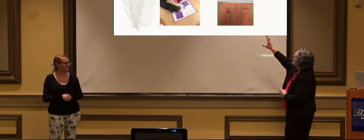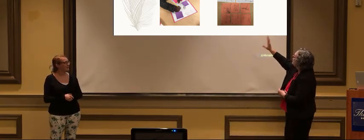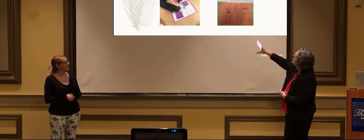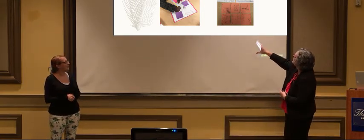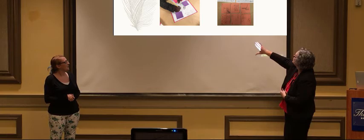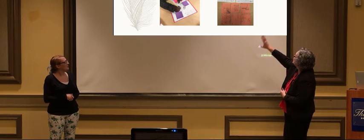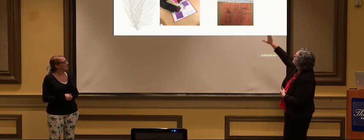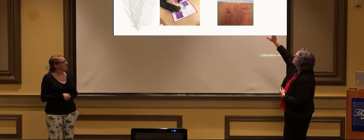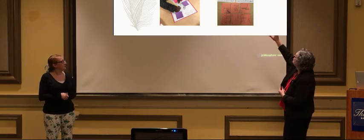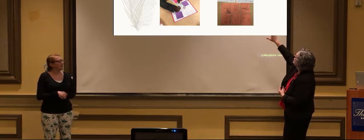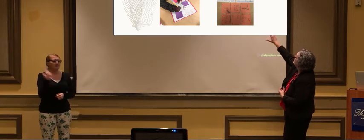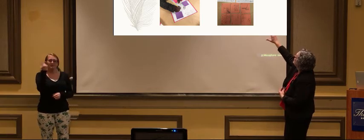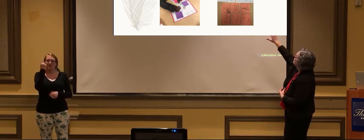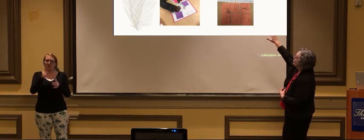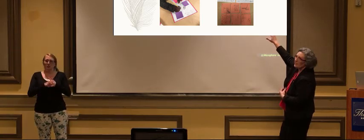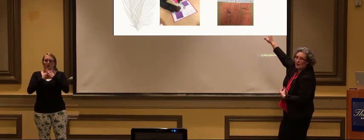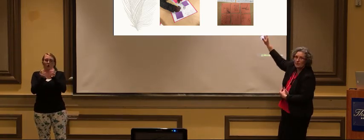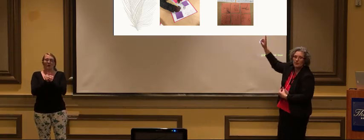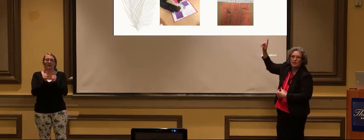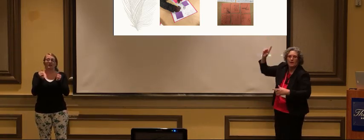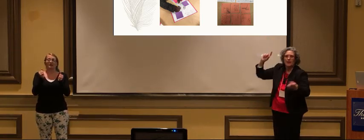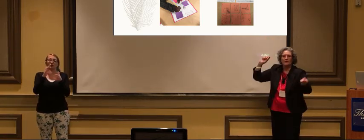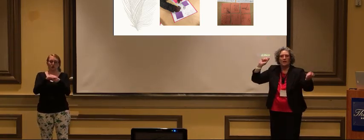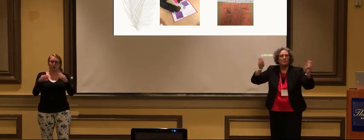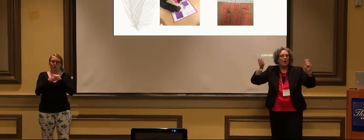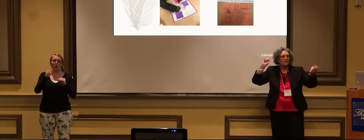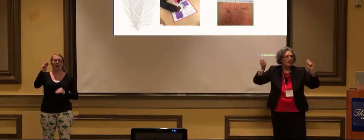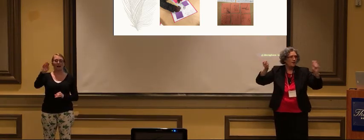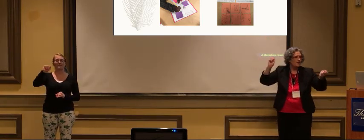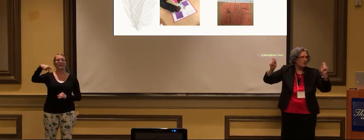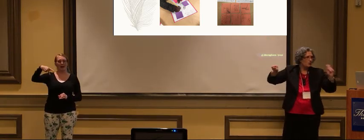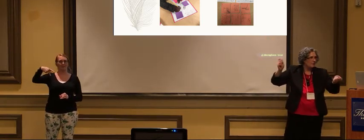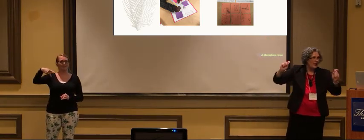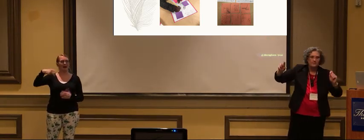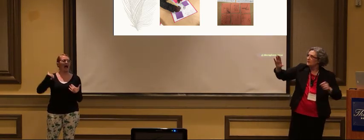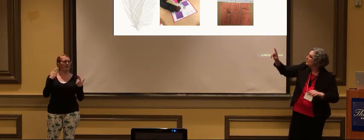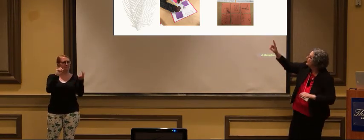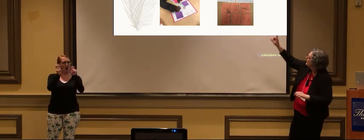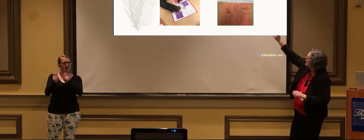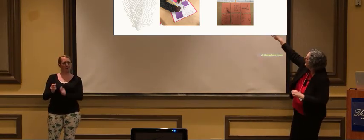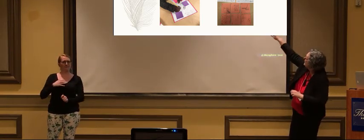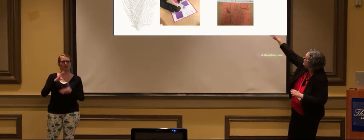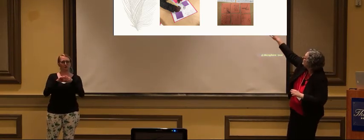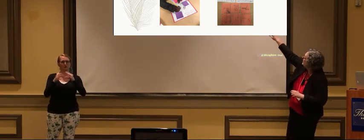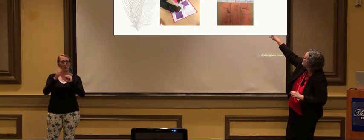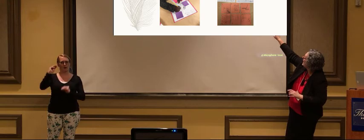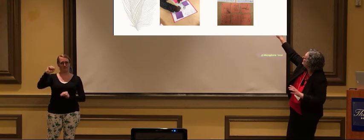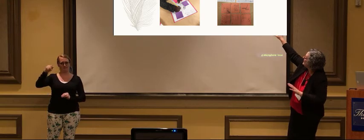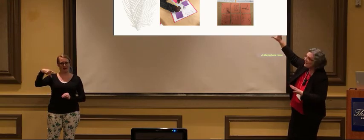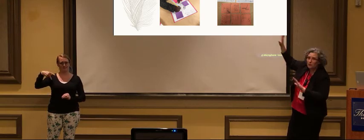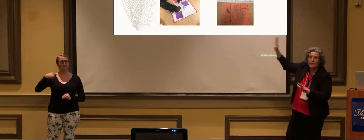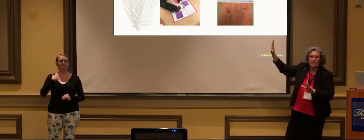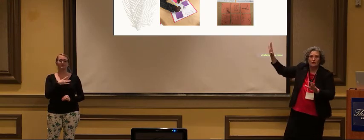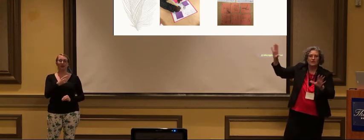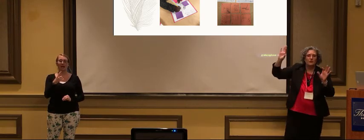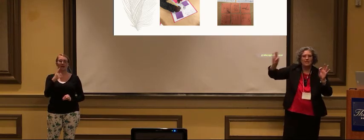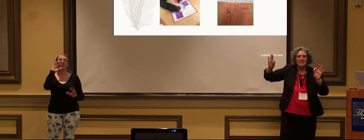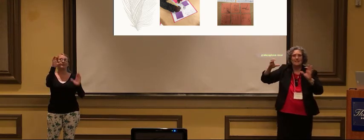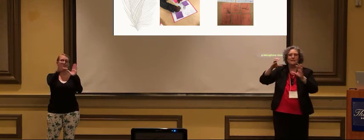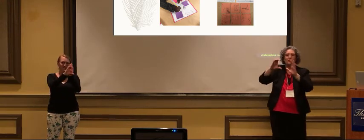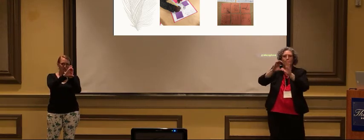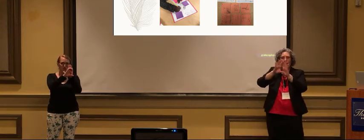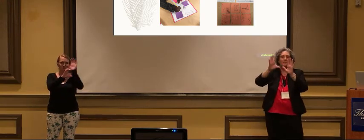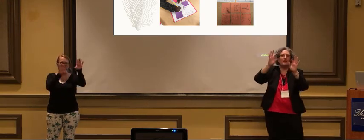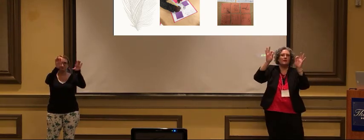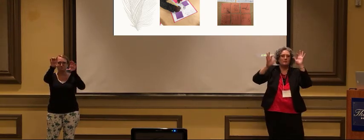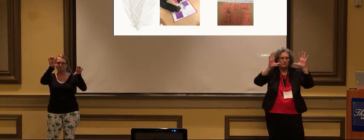But I always start with a story map. And I've kind of modified my story maps. And I like it that they're pictured, that they're